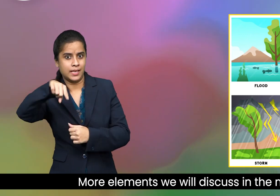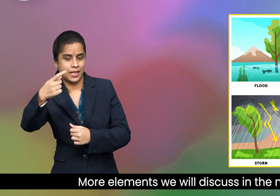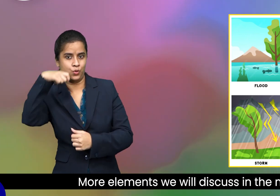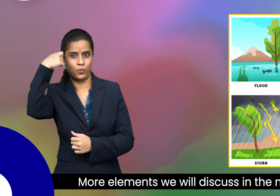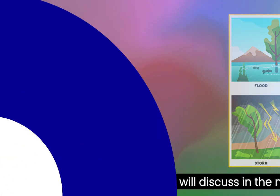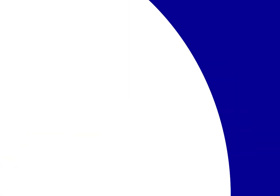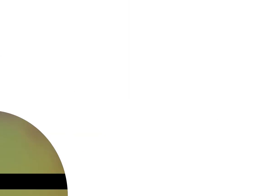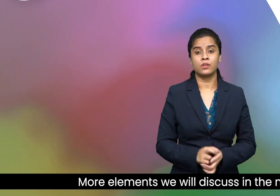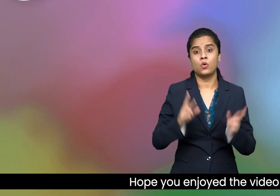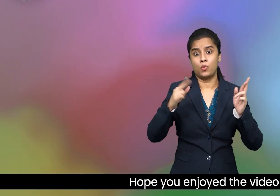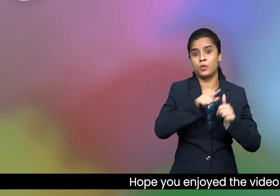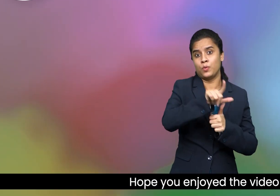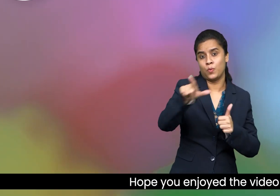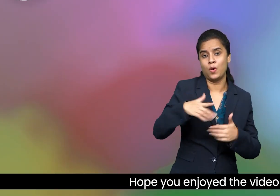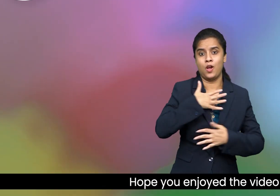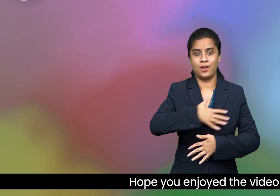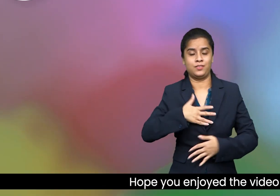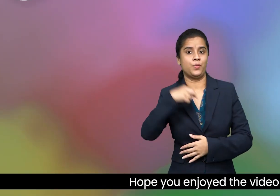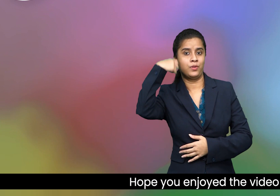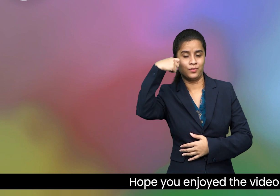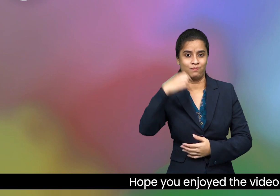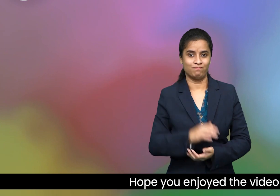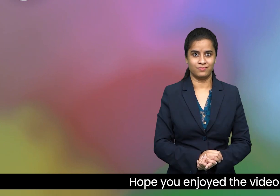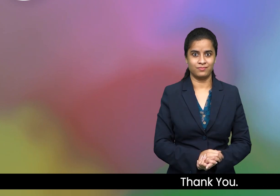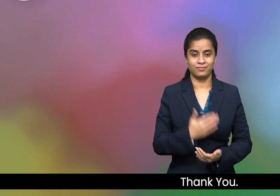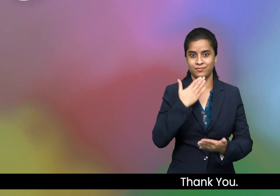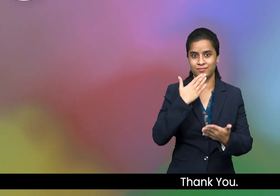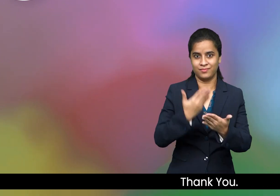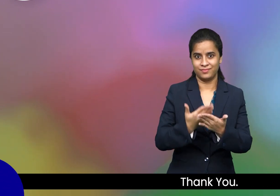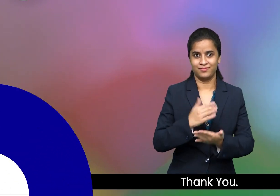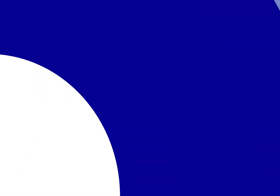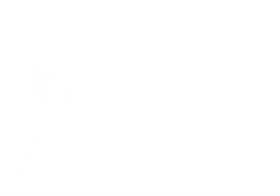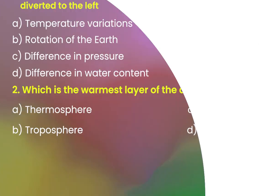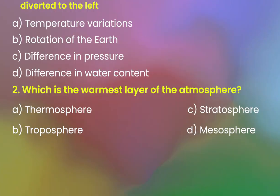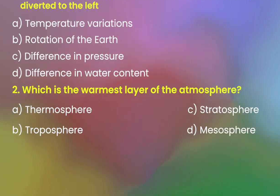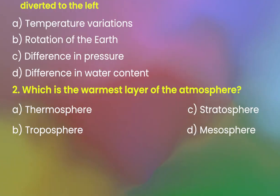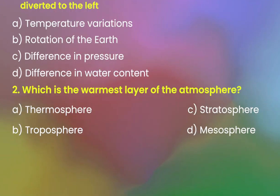in the next video. Hope you enjoyed the video. Thank you.